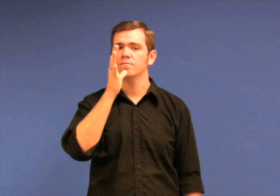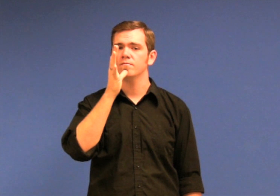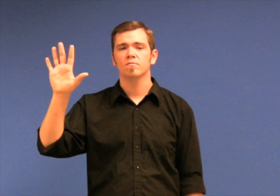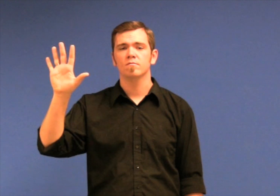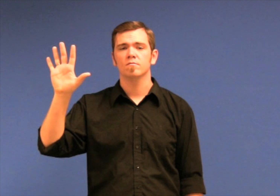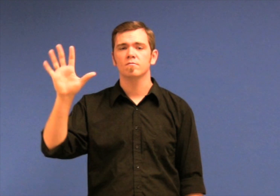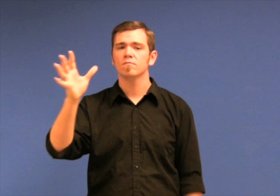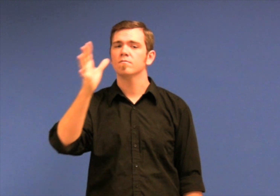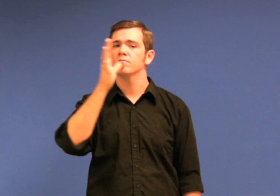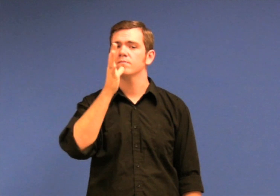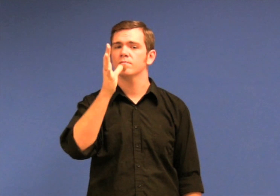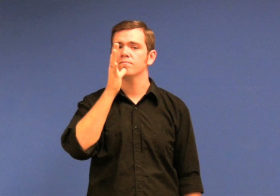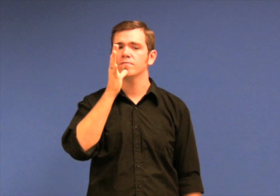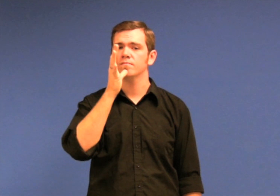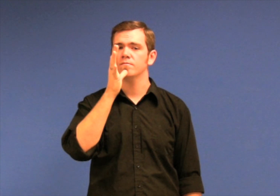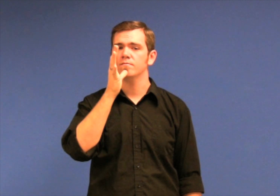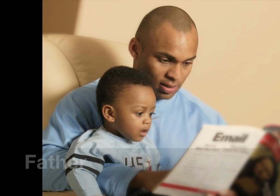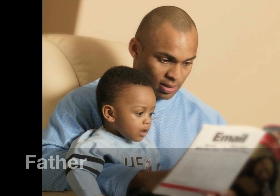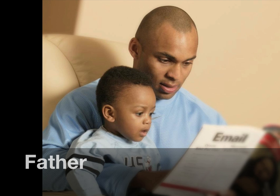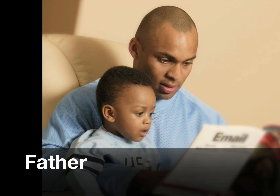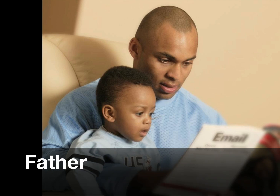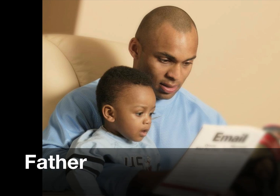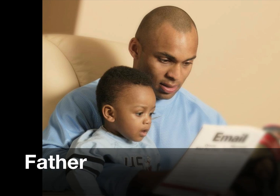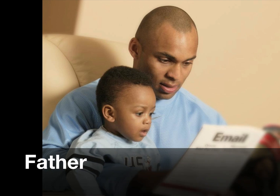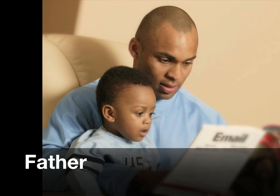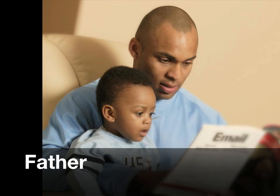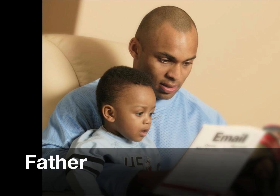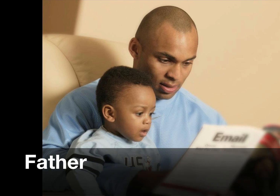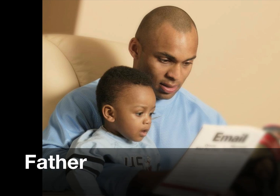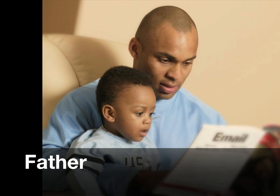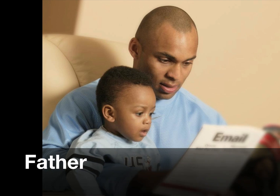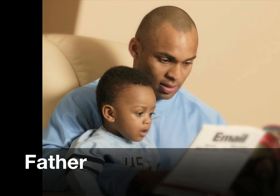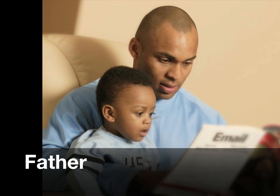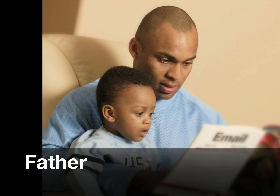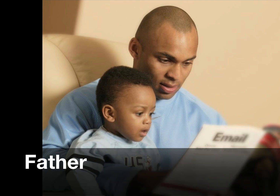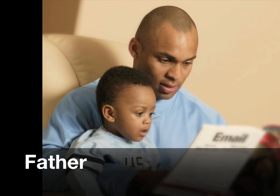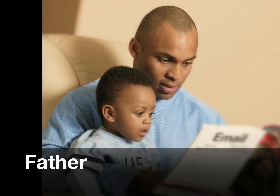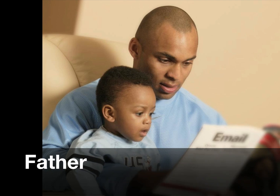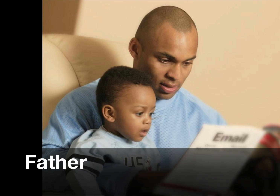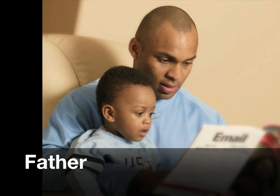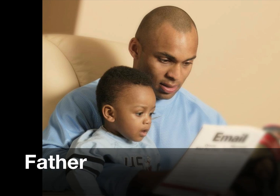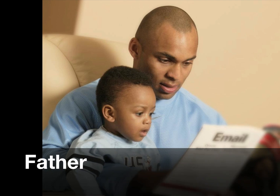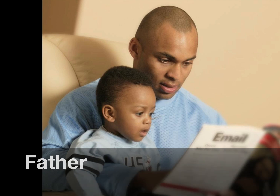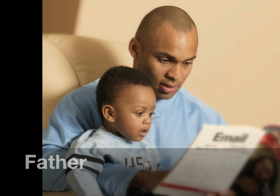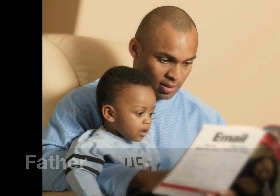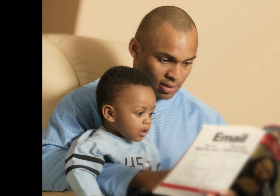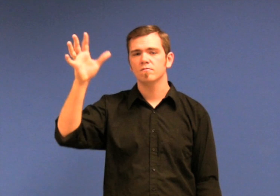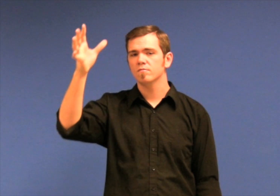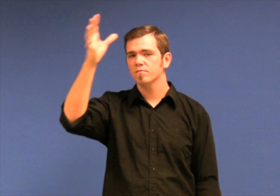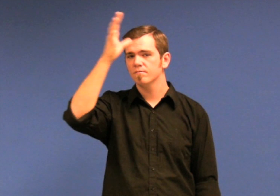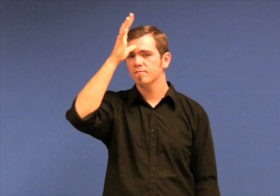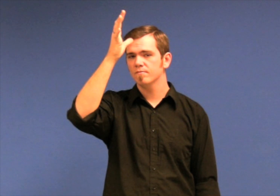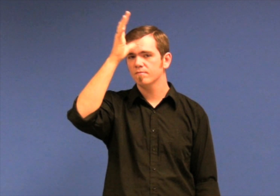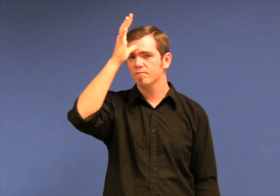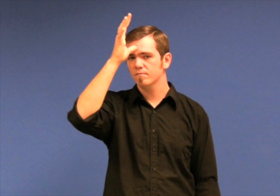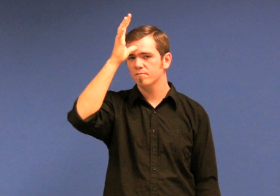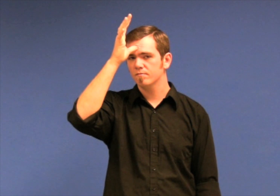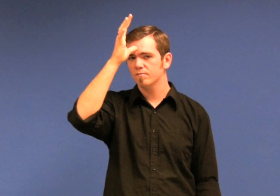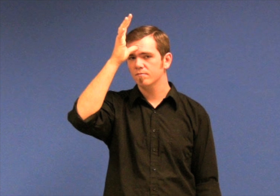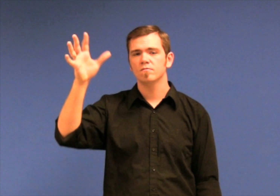Mom. And that goes right on your chin. Mom. Alright, now the sign for father or dad. It's the same movement, but it's on your